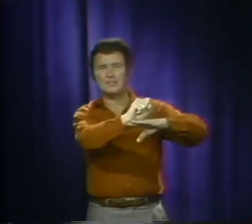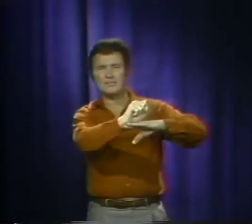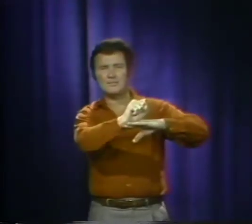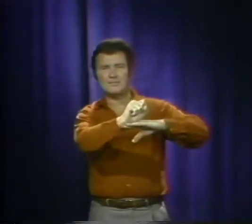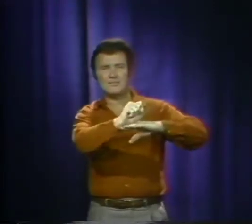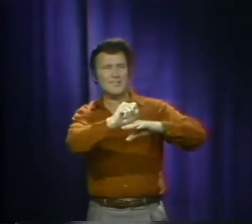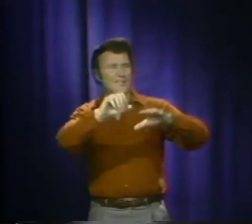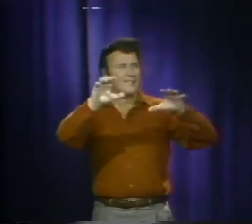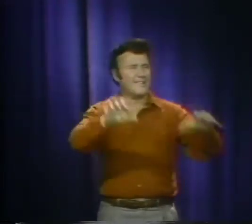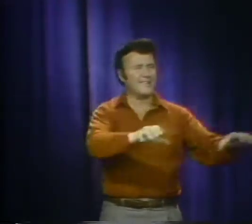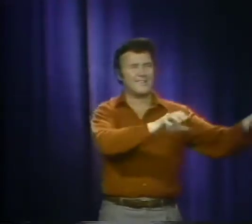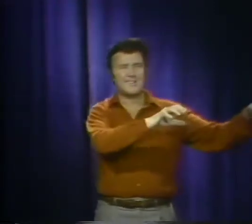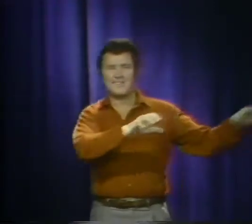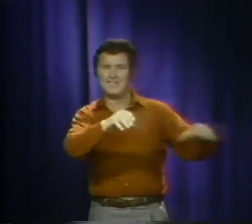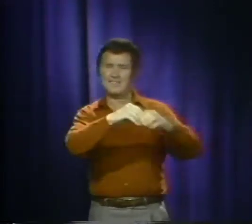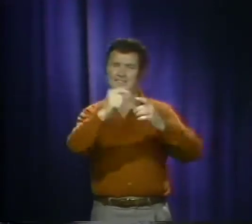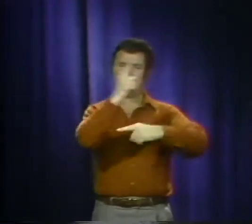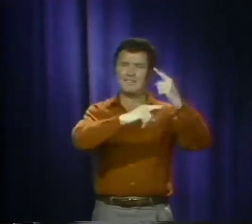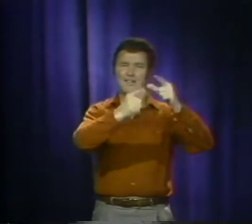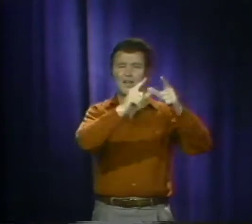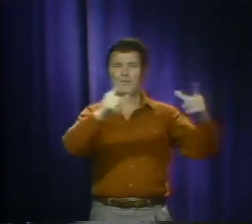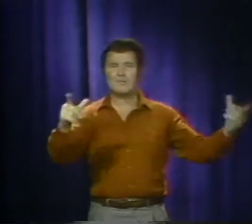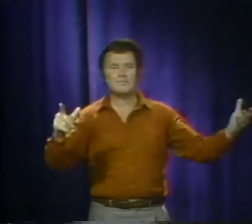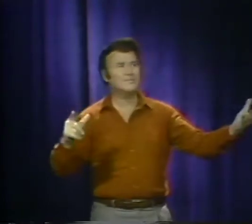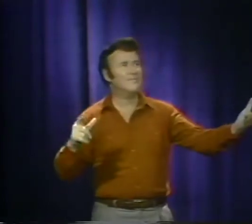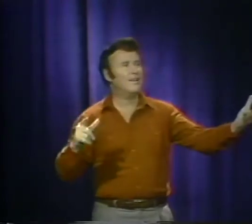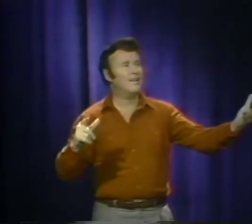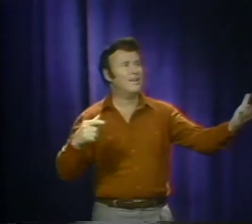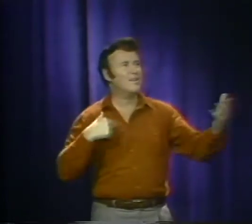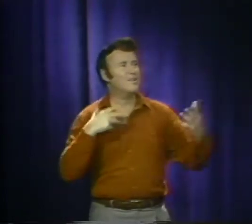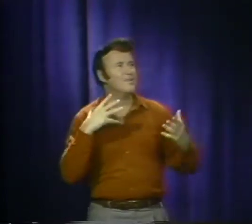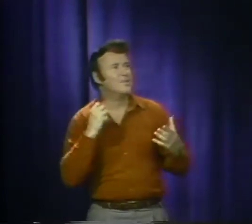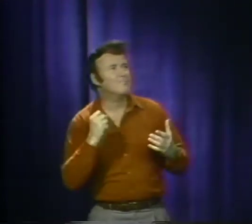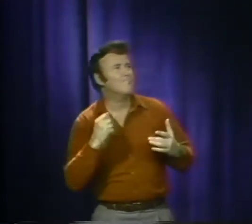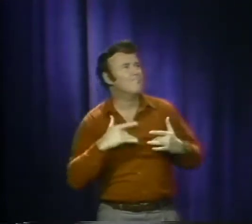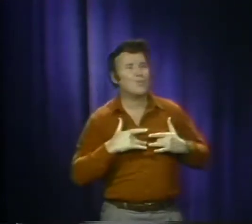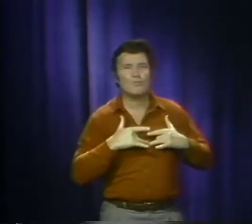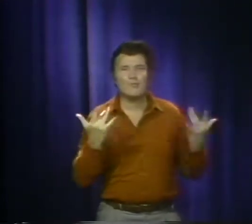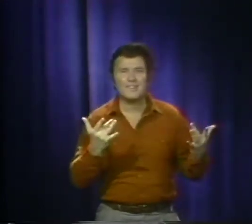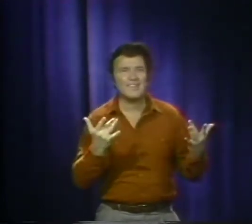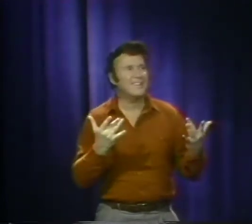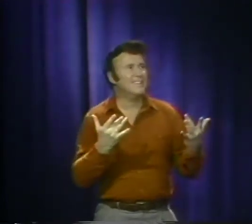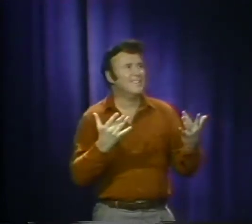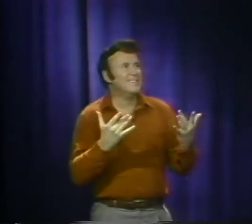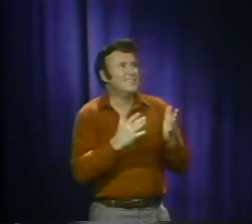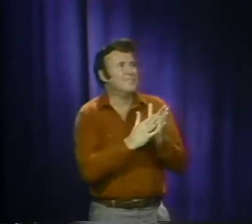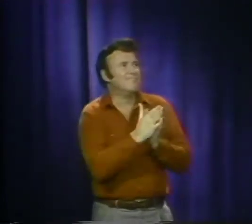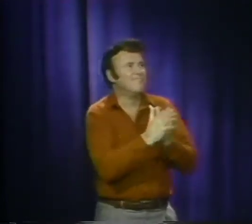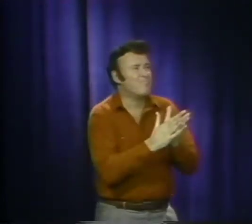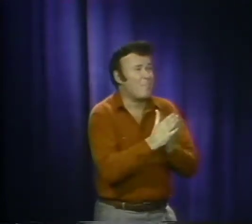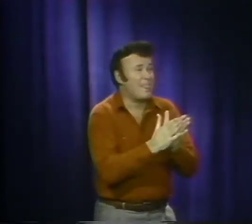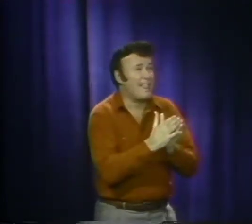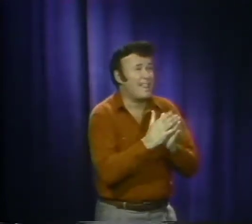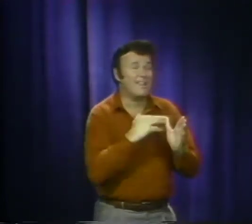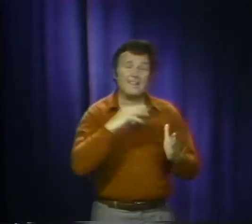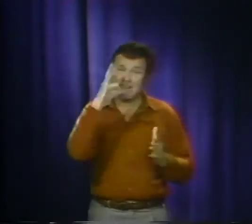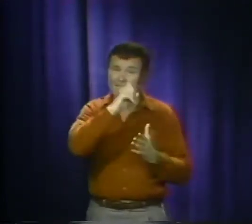on stage, acting in sign language. I was thrilled and motivated.